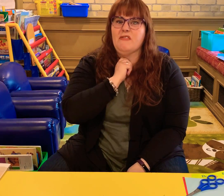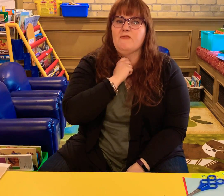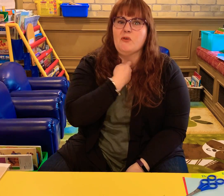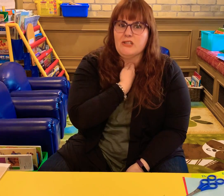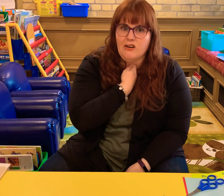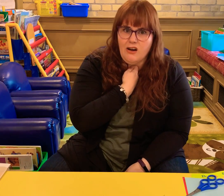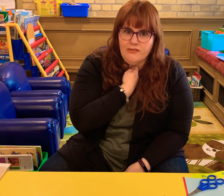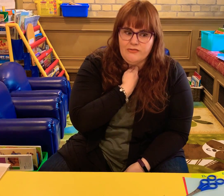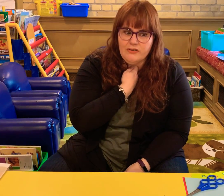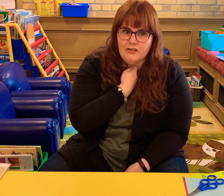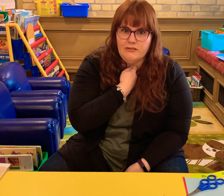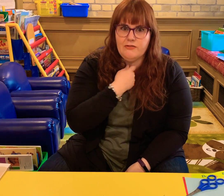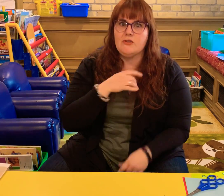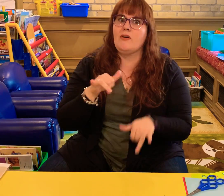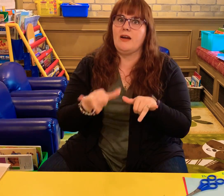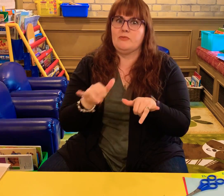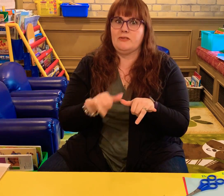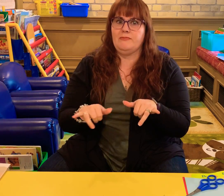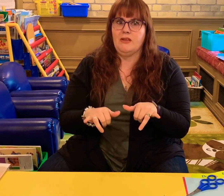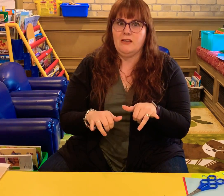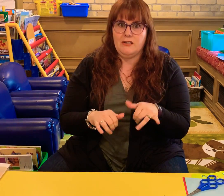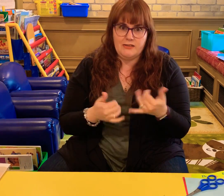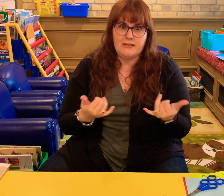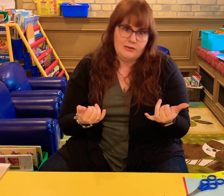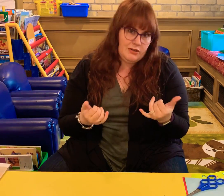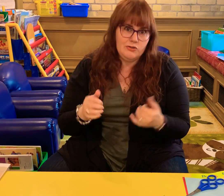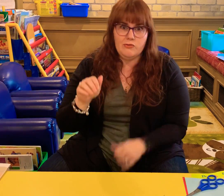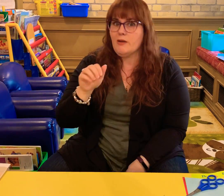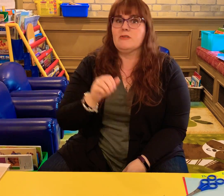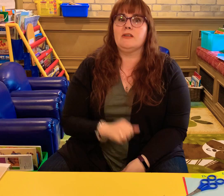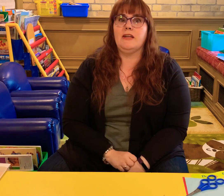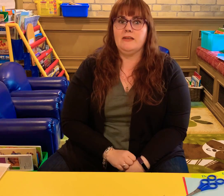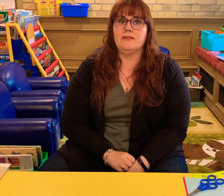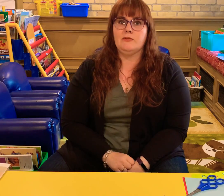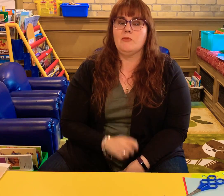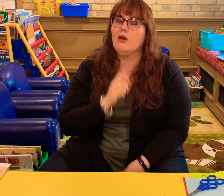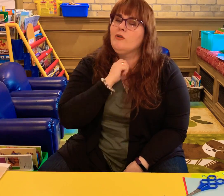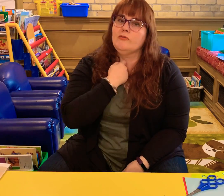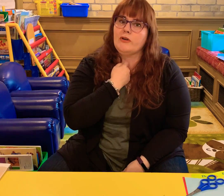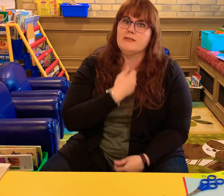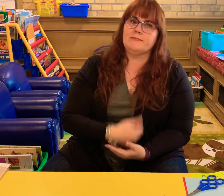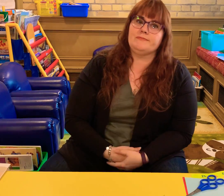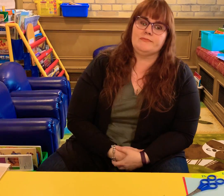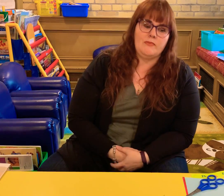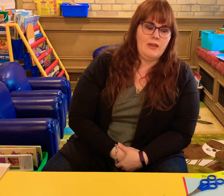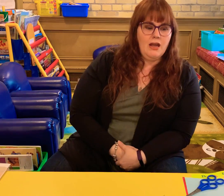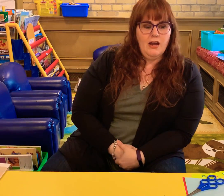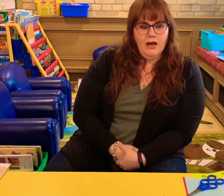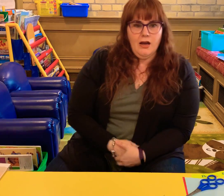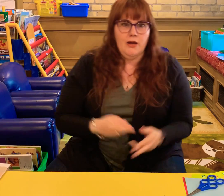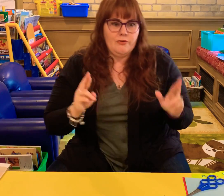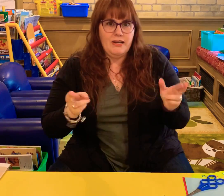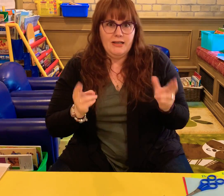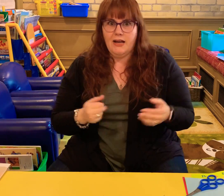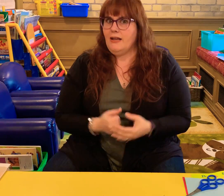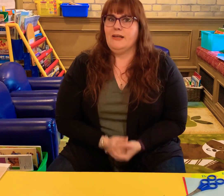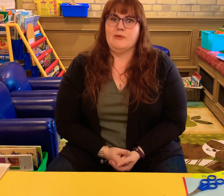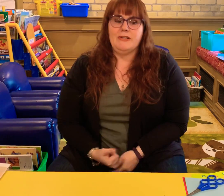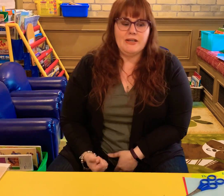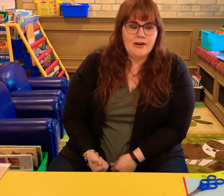voice off for the rhymes because that's how they do rhymes in ASL no voice ready here we go